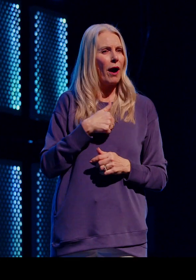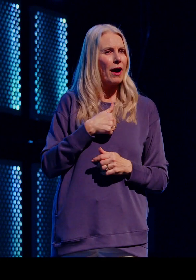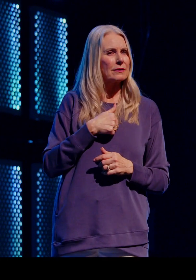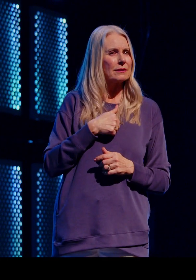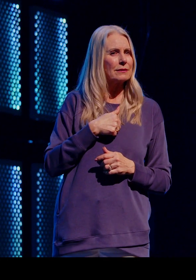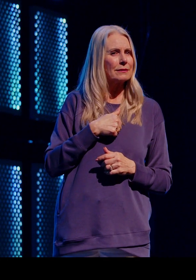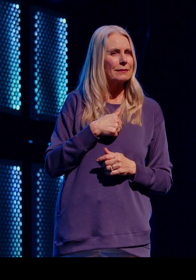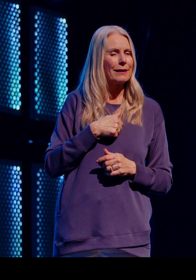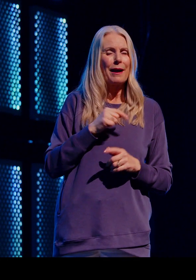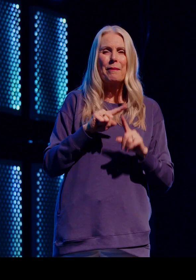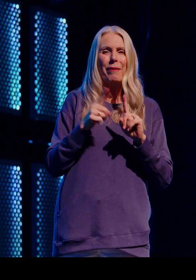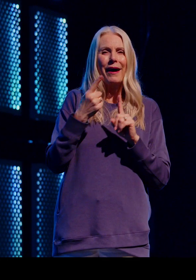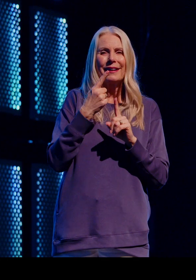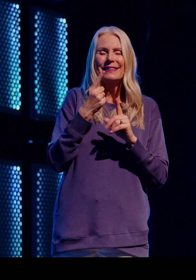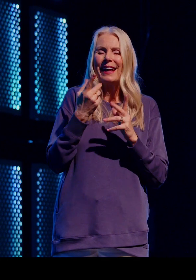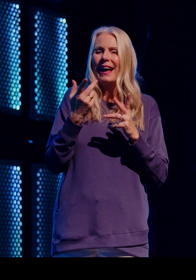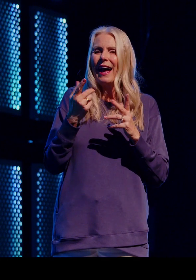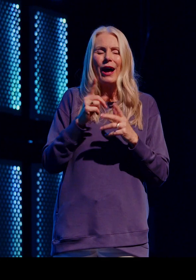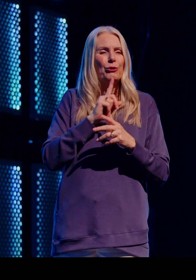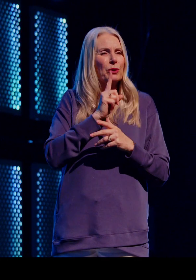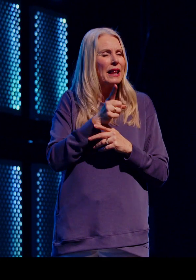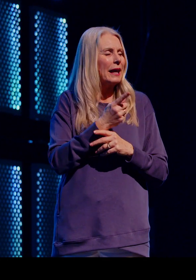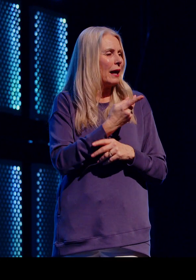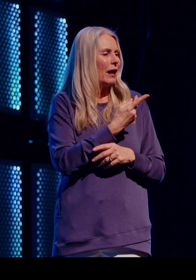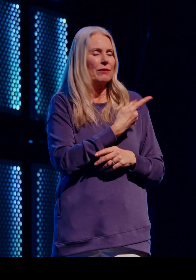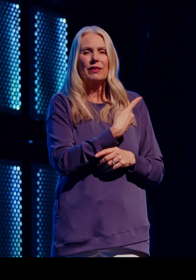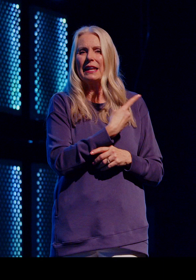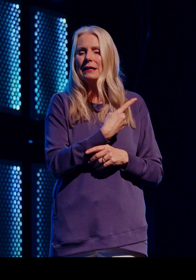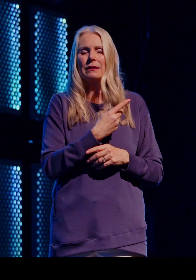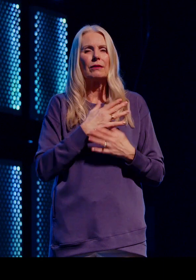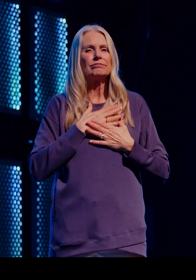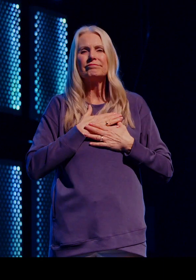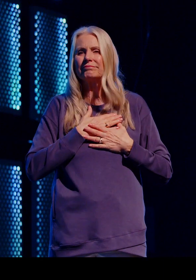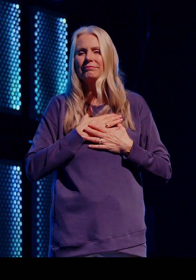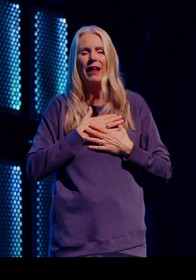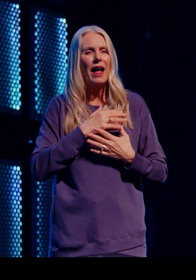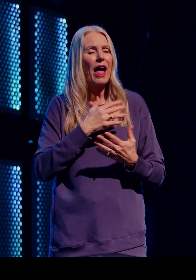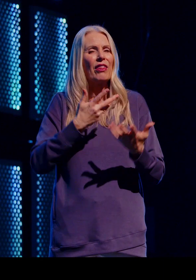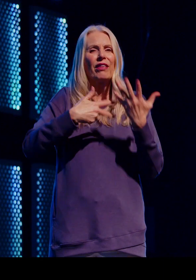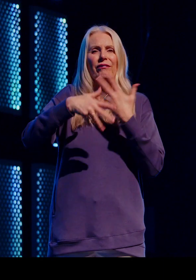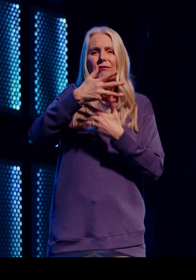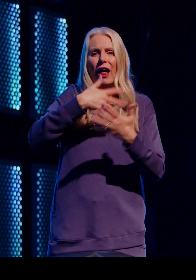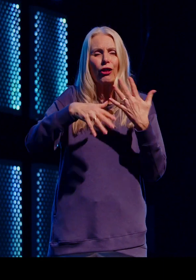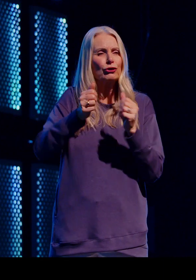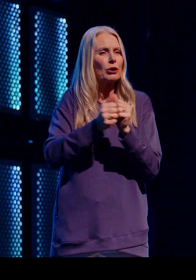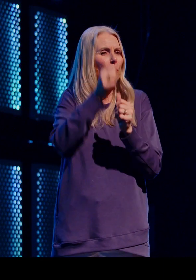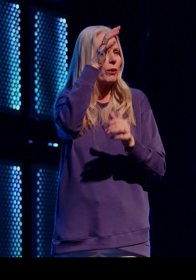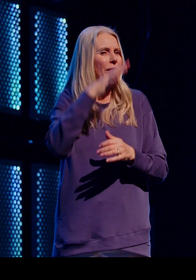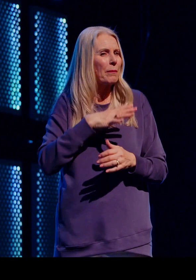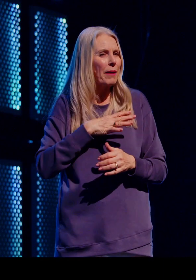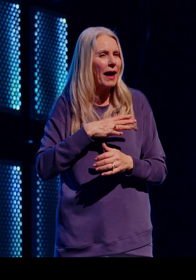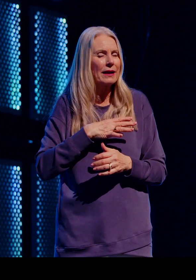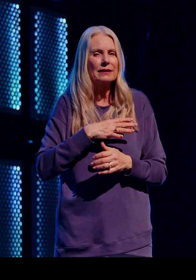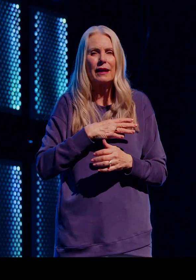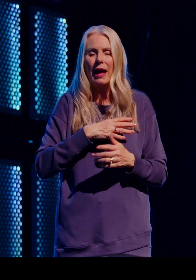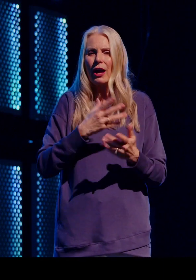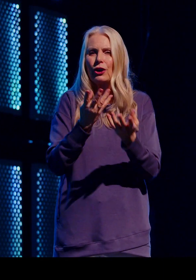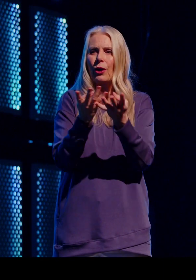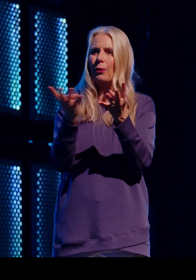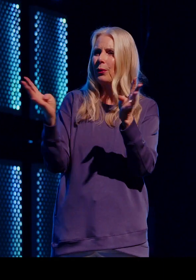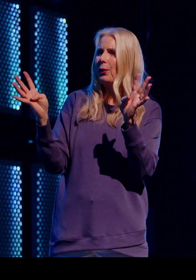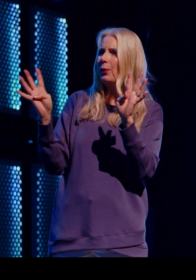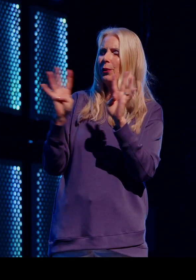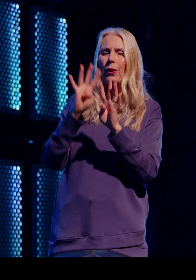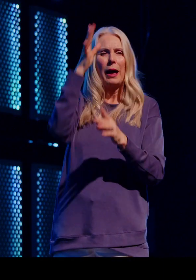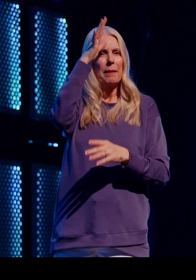Apart from that, just kind of like both these guys alluded to as well, it was the fellowship. It was the being surrounded by a bunch of men